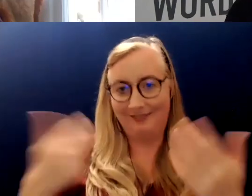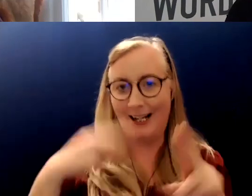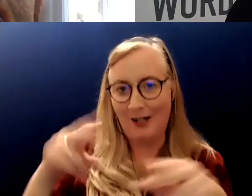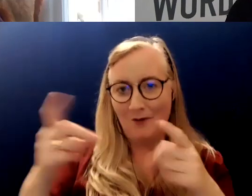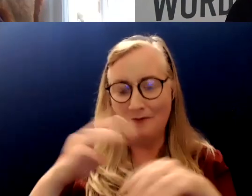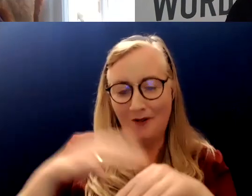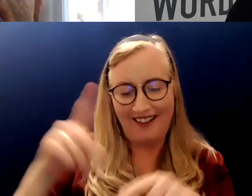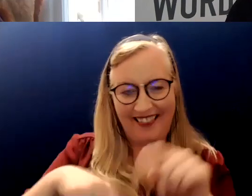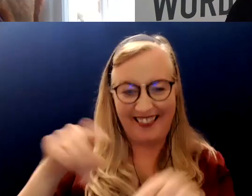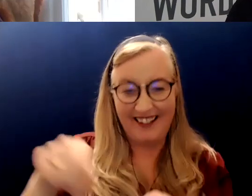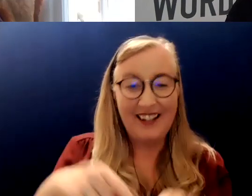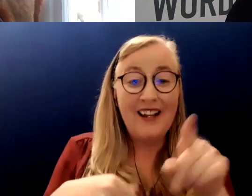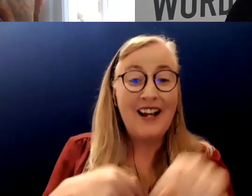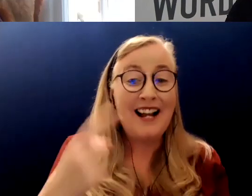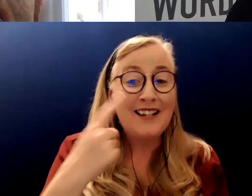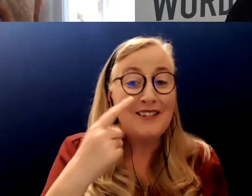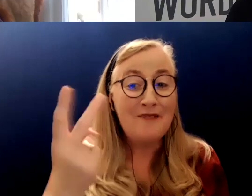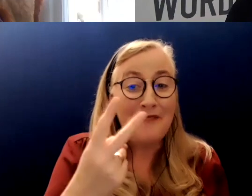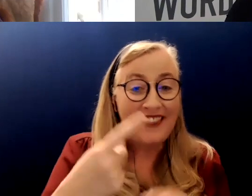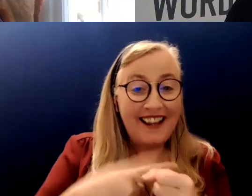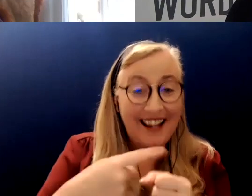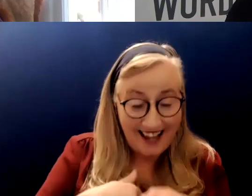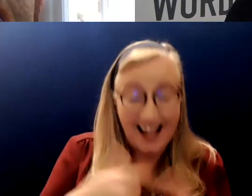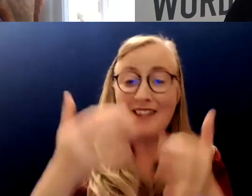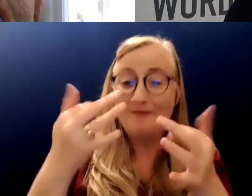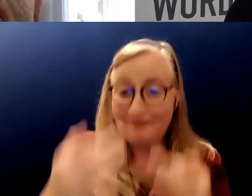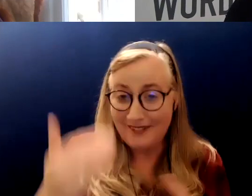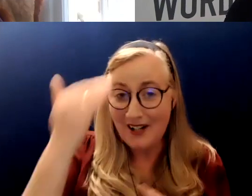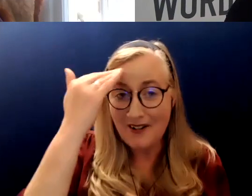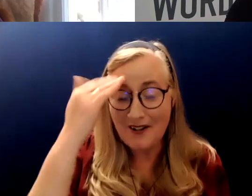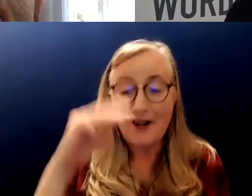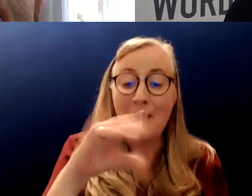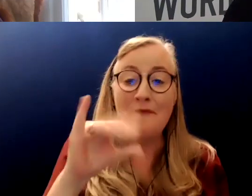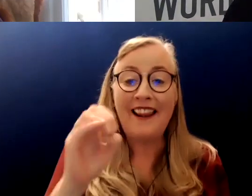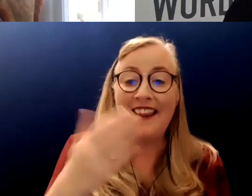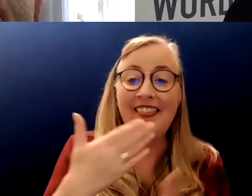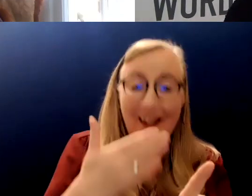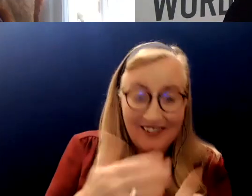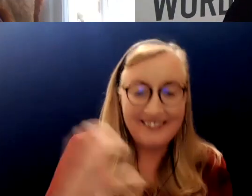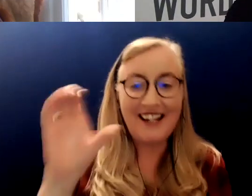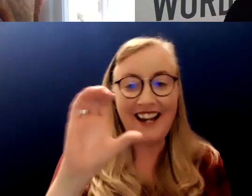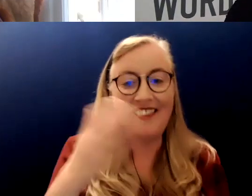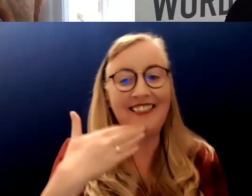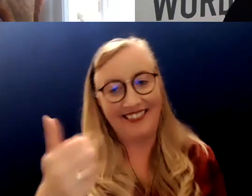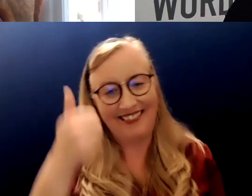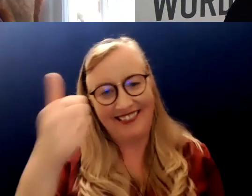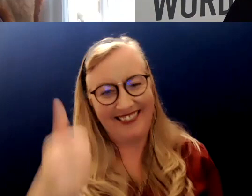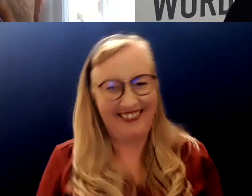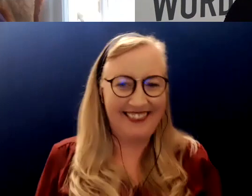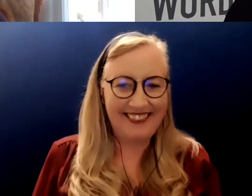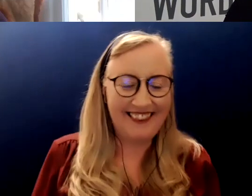Yes. We'll talk to you both again. I know we will. Millie, Great. thank you. Catherine, thank you. Mhm.